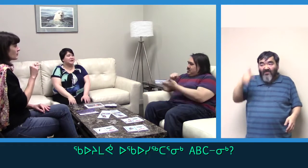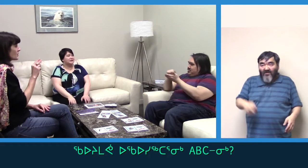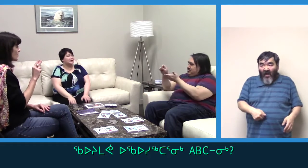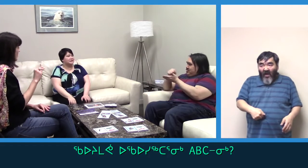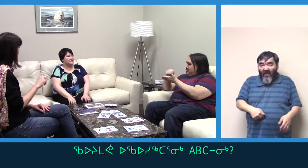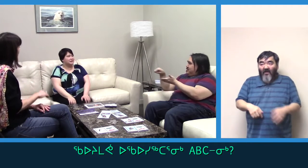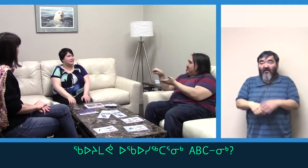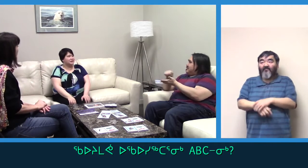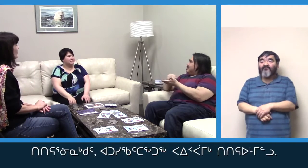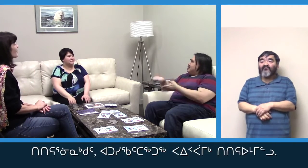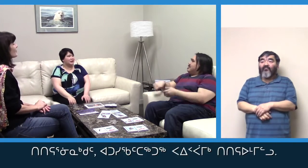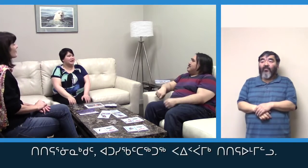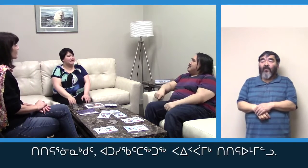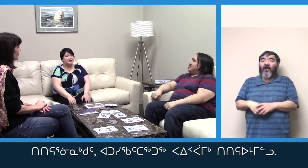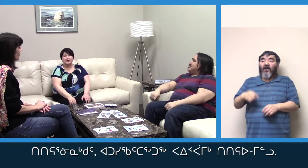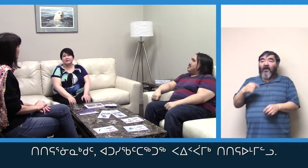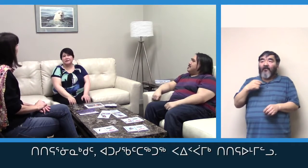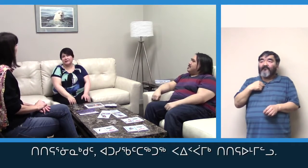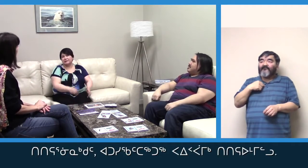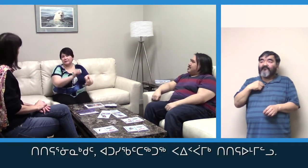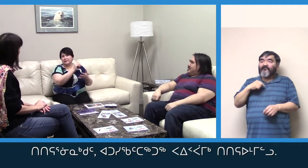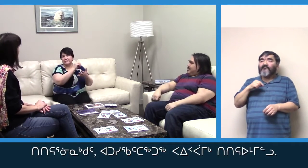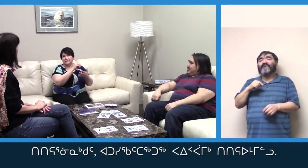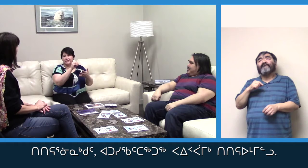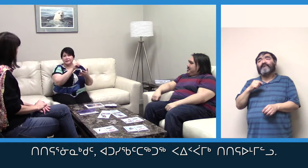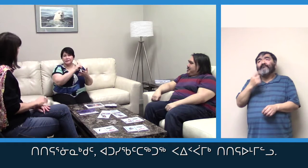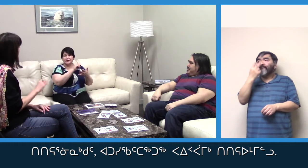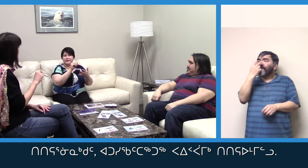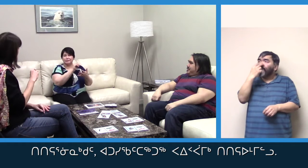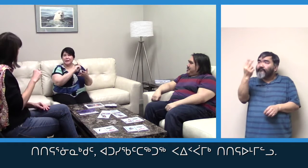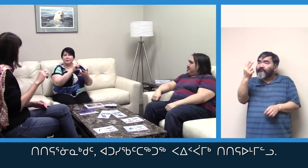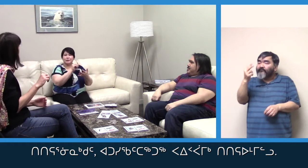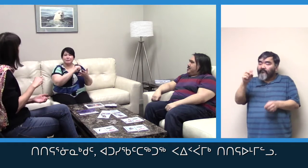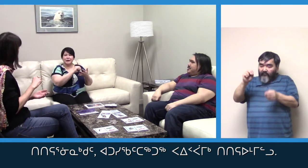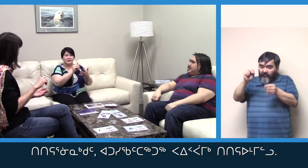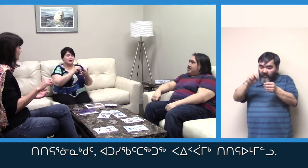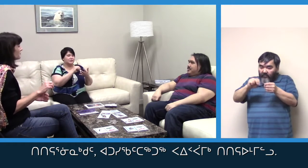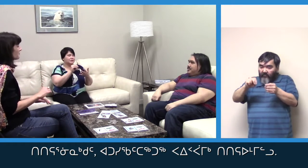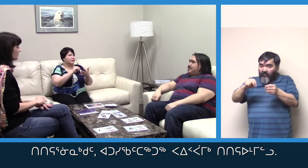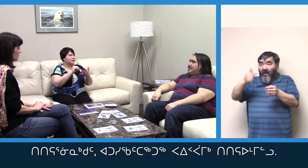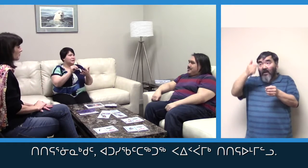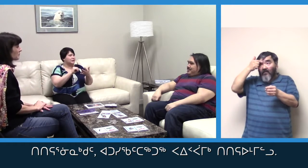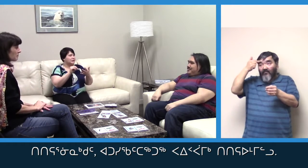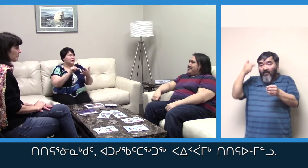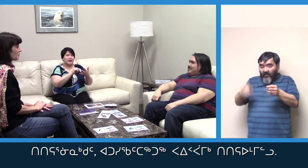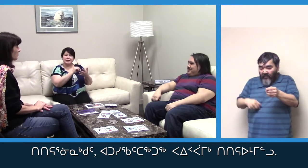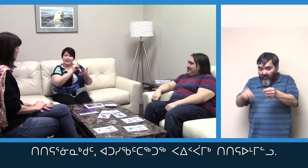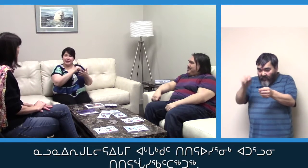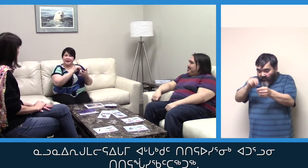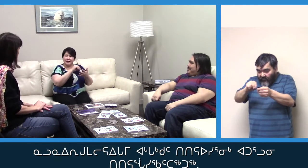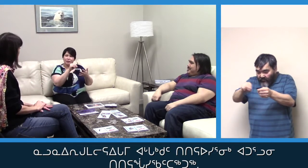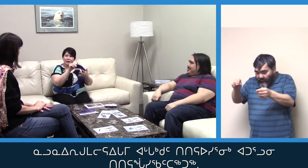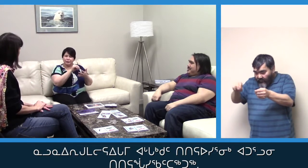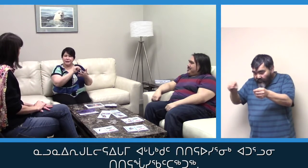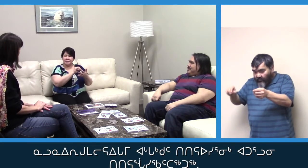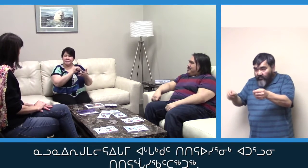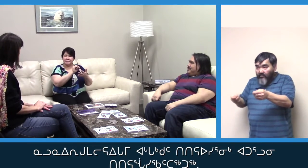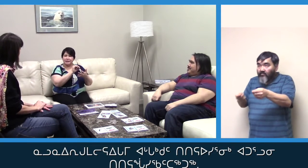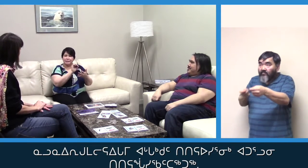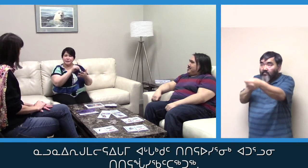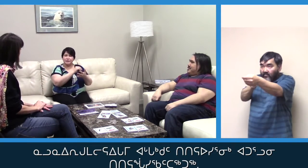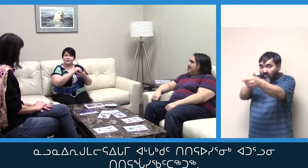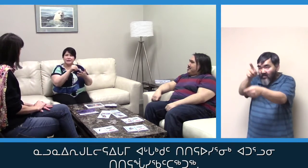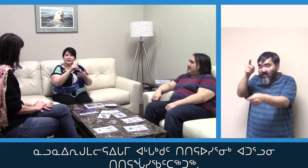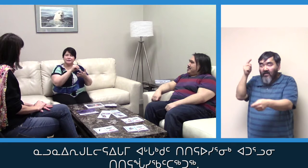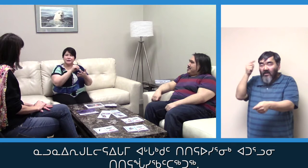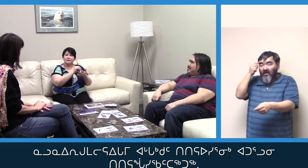No, she doesn't. Just writing, she'll start using paper and pen to, I guess at that point when it's